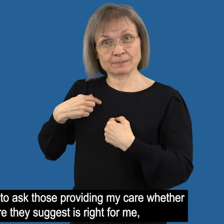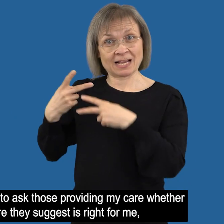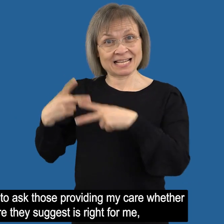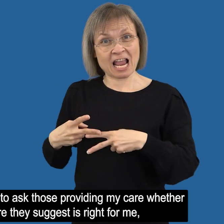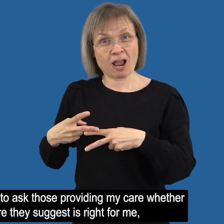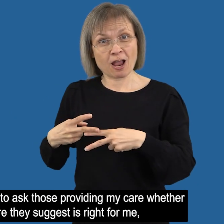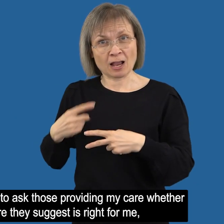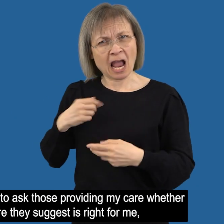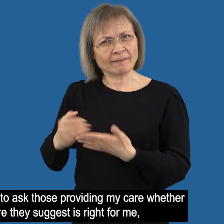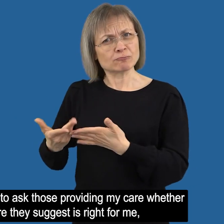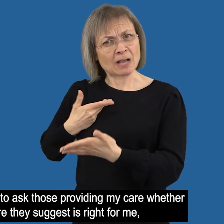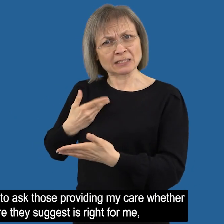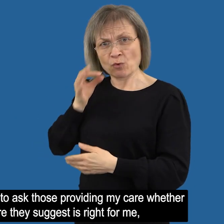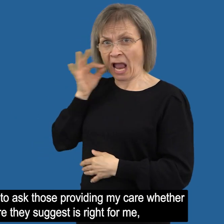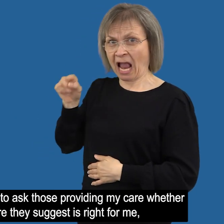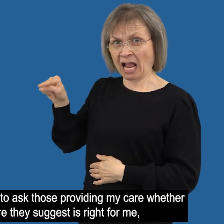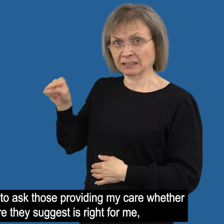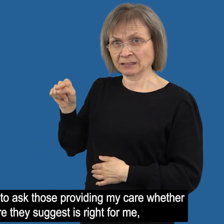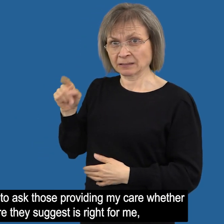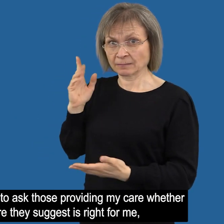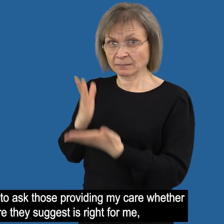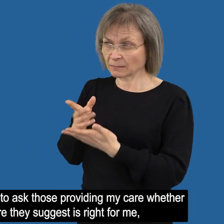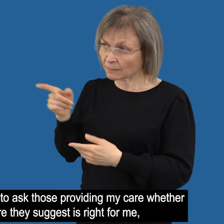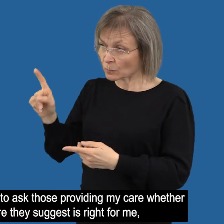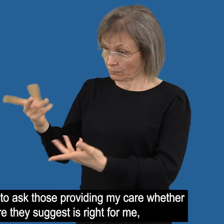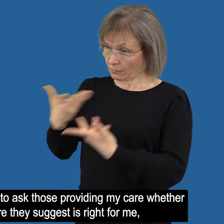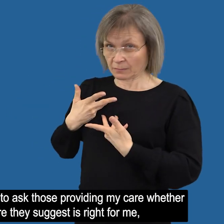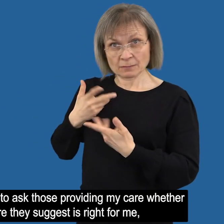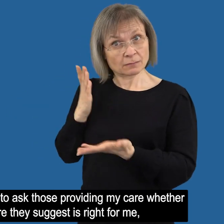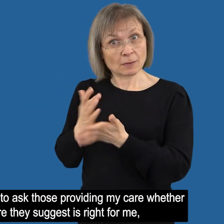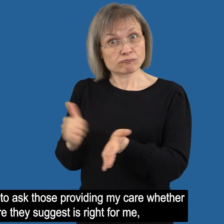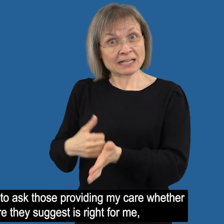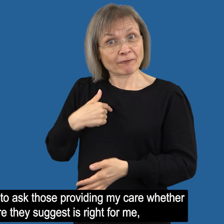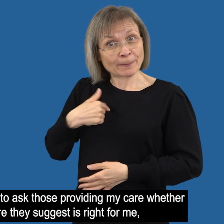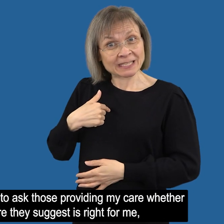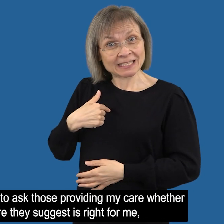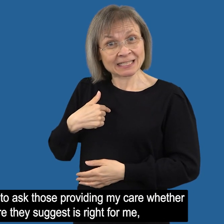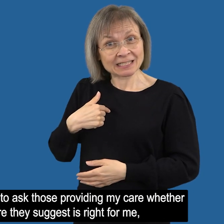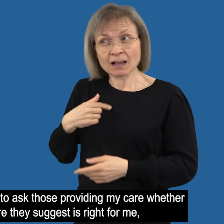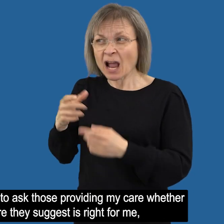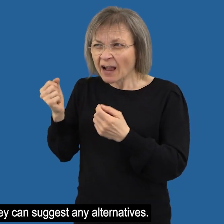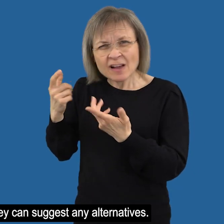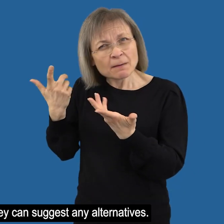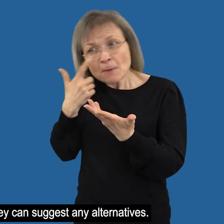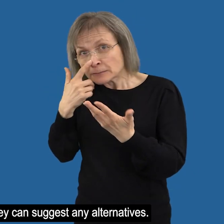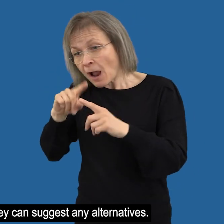I have the right to ask those providing my care whether the care they suggest is right for me and if they can suggest any